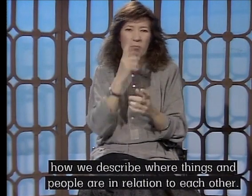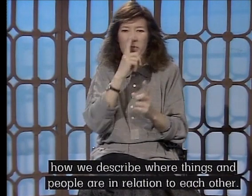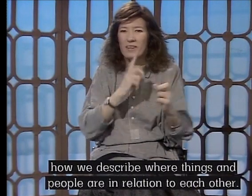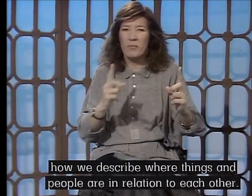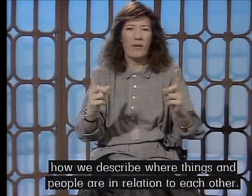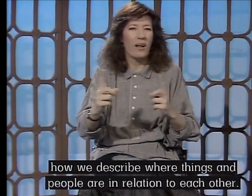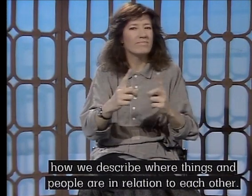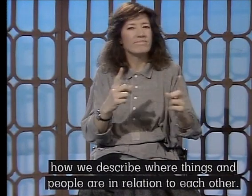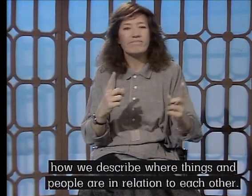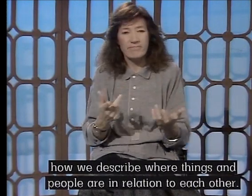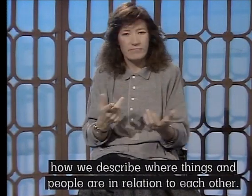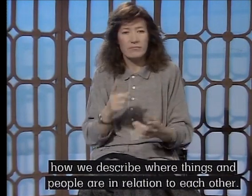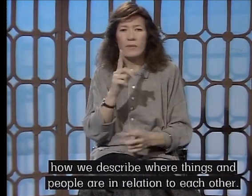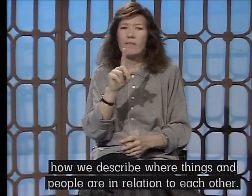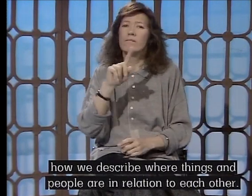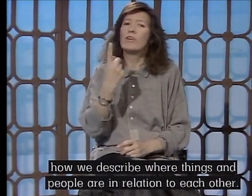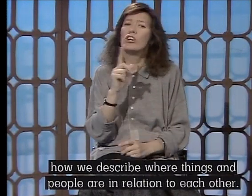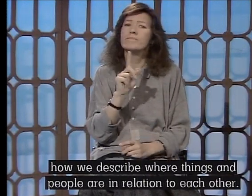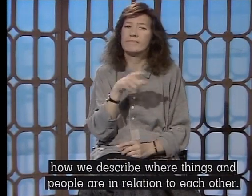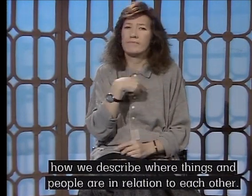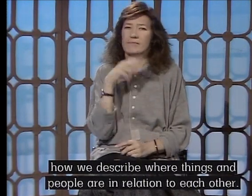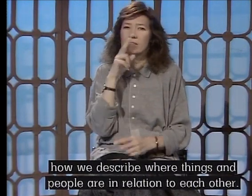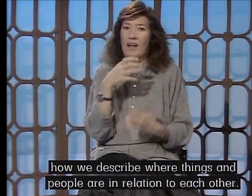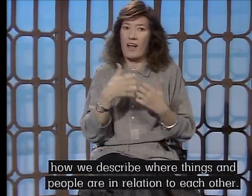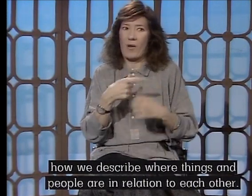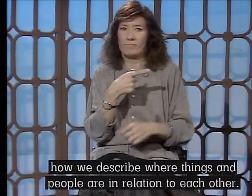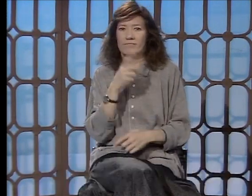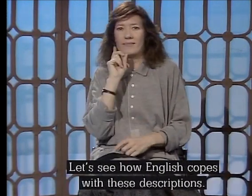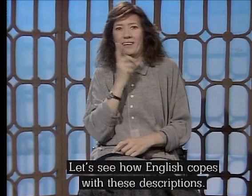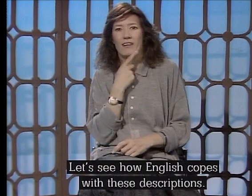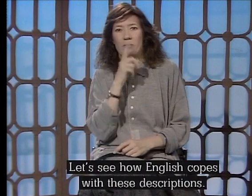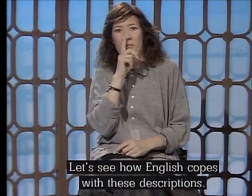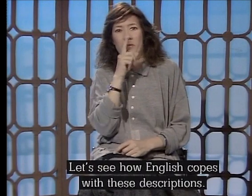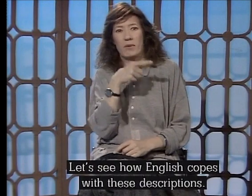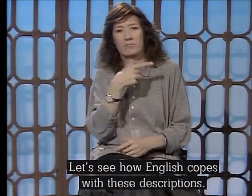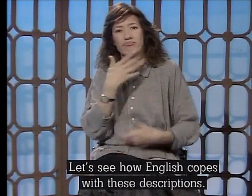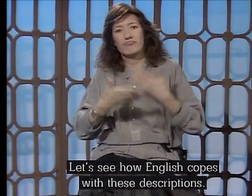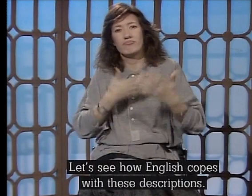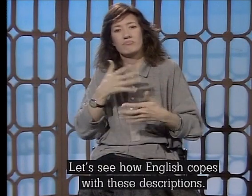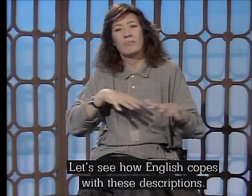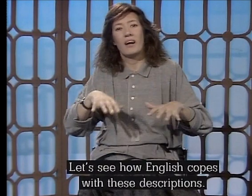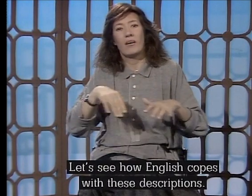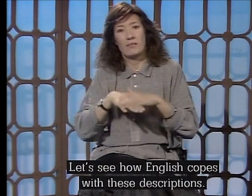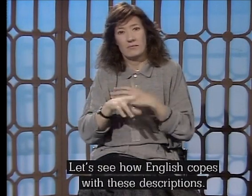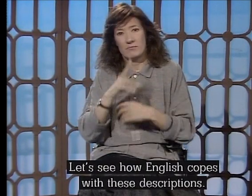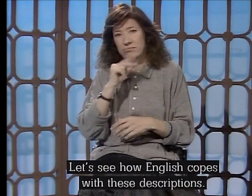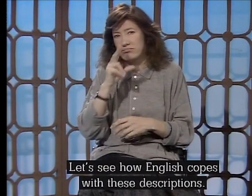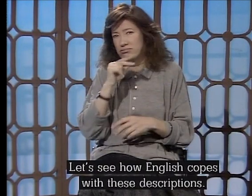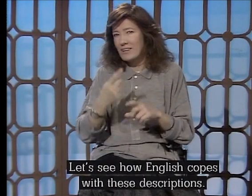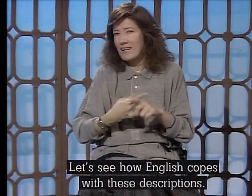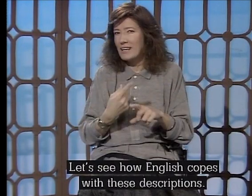people are in relation to each other. But first, let's see how well English copes with these